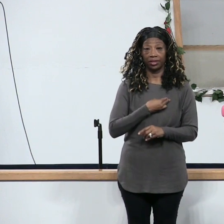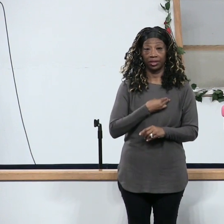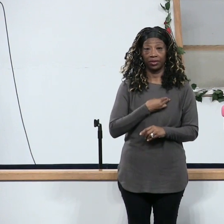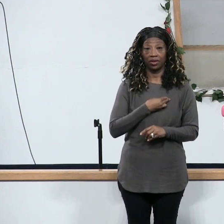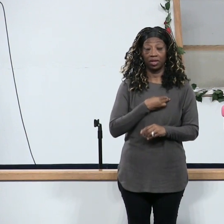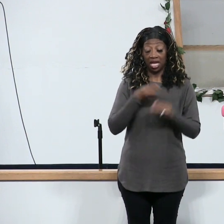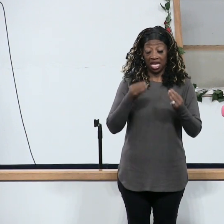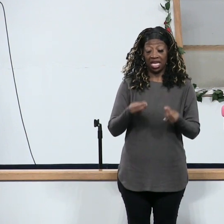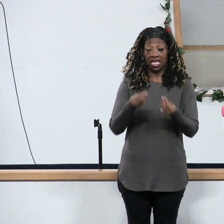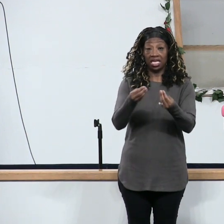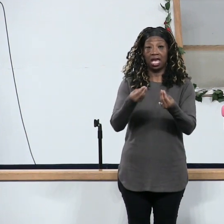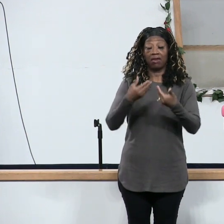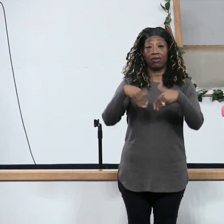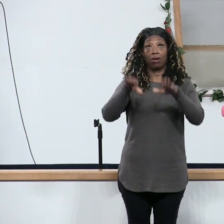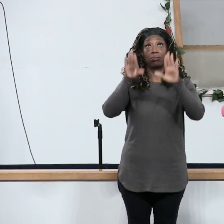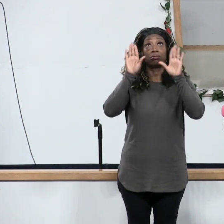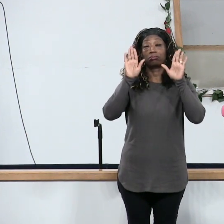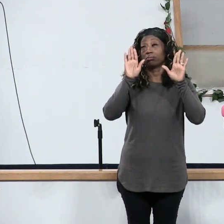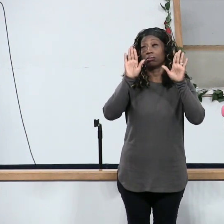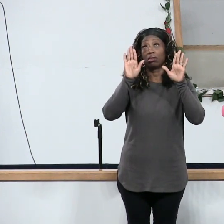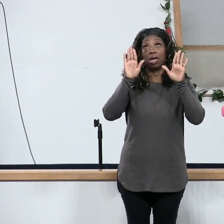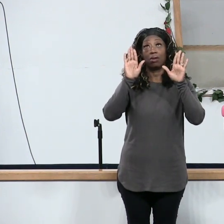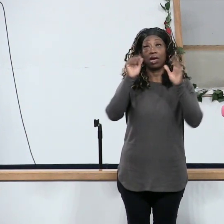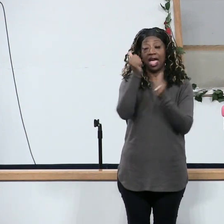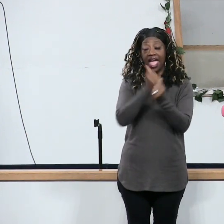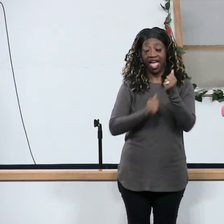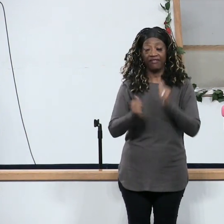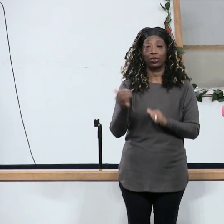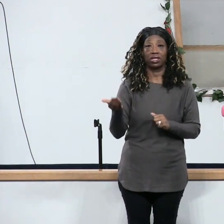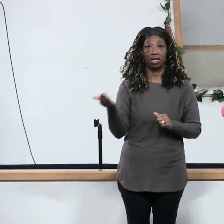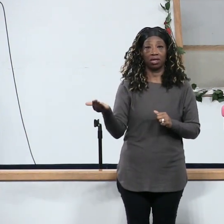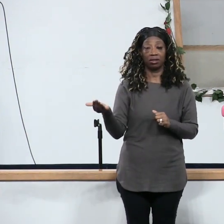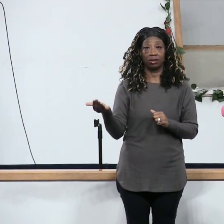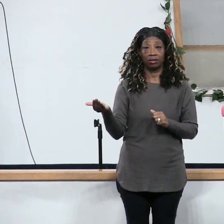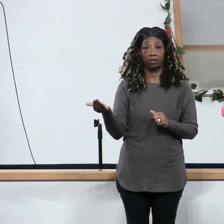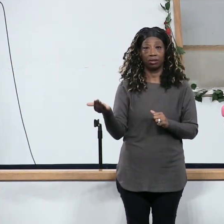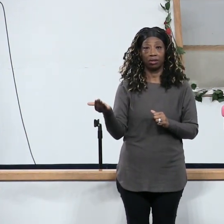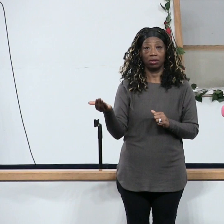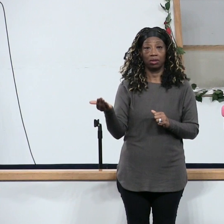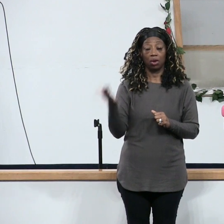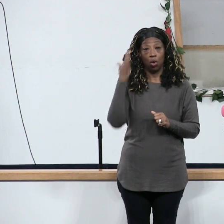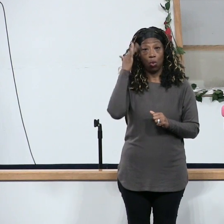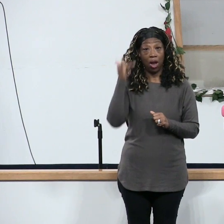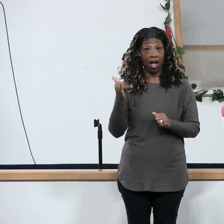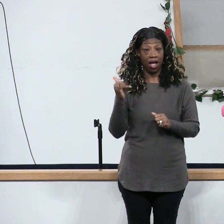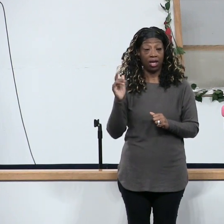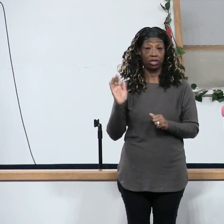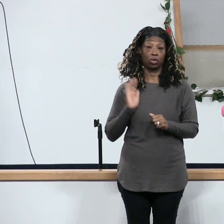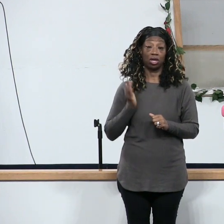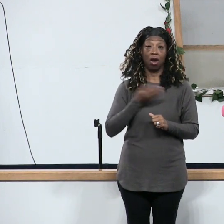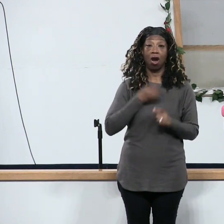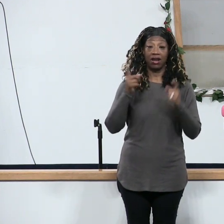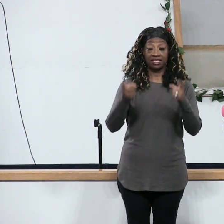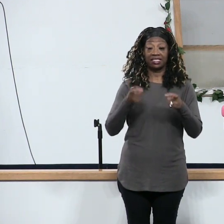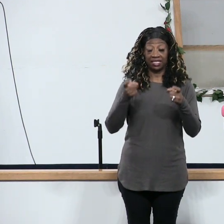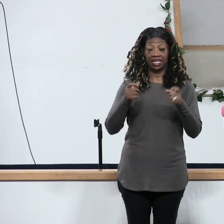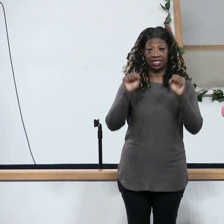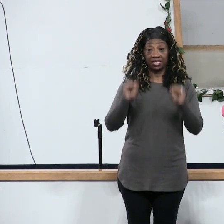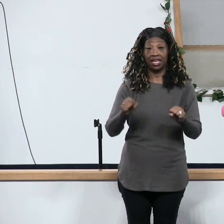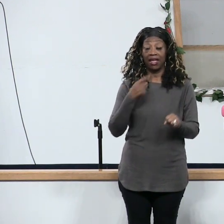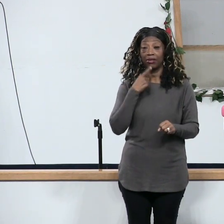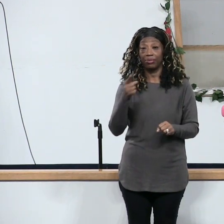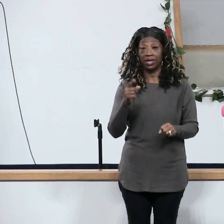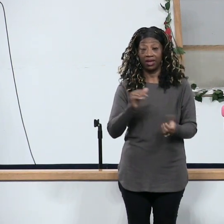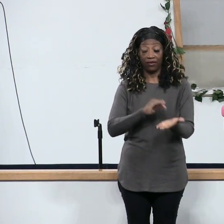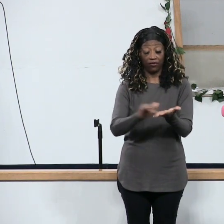He gave up everything for you so that your sins can be forgiven and so that you too